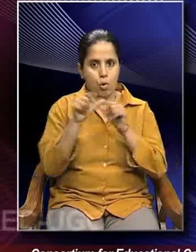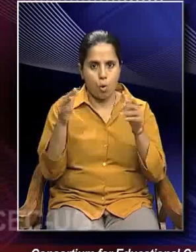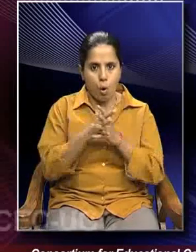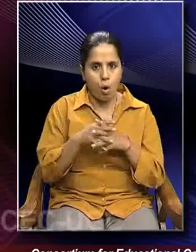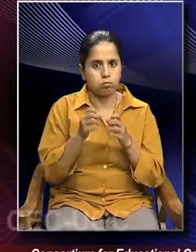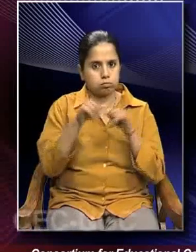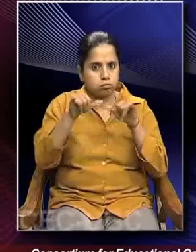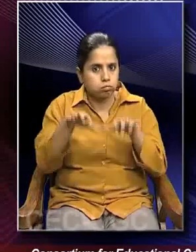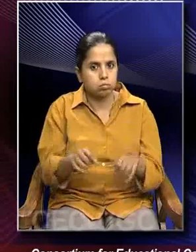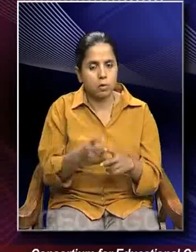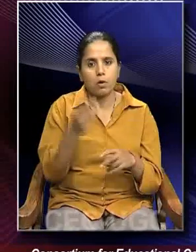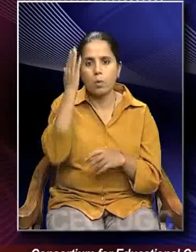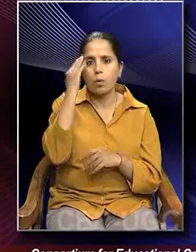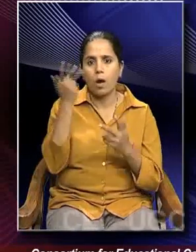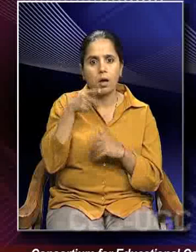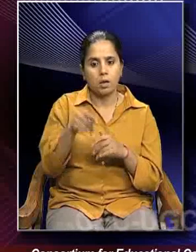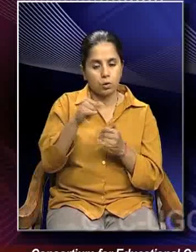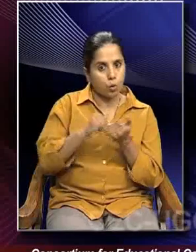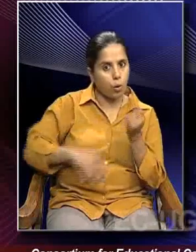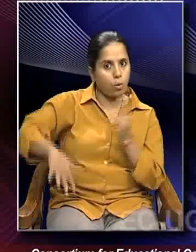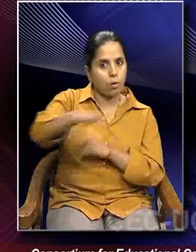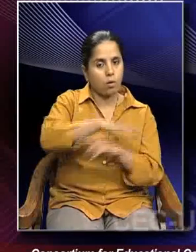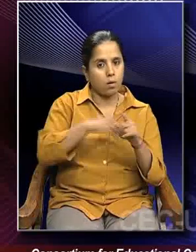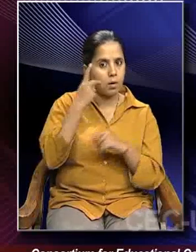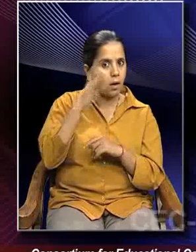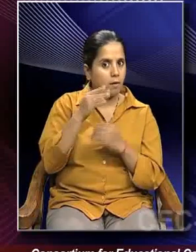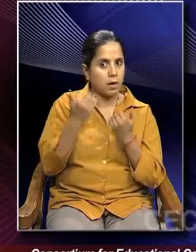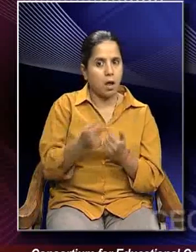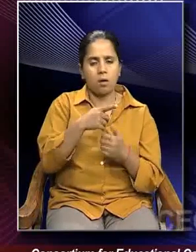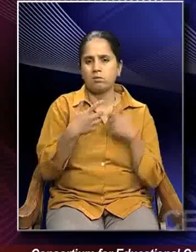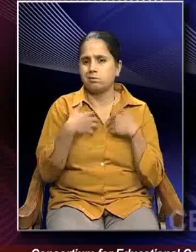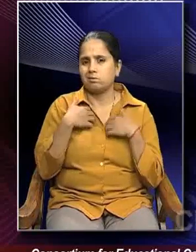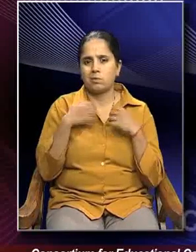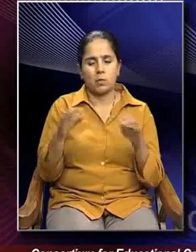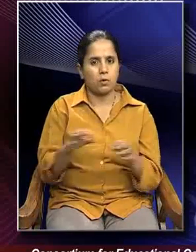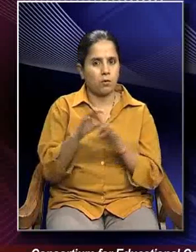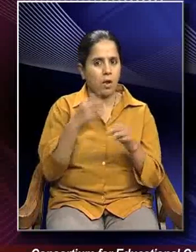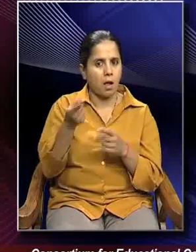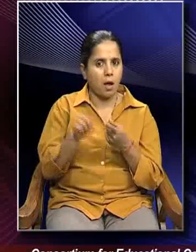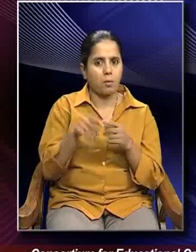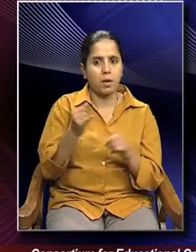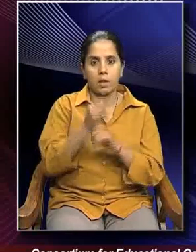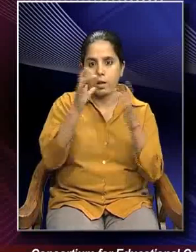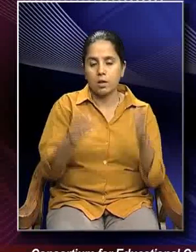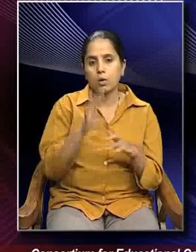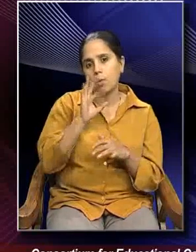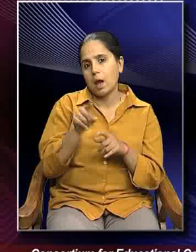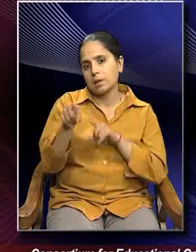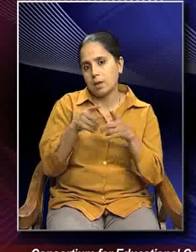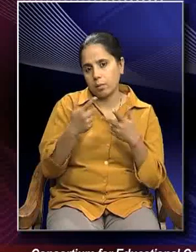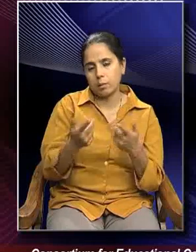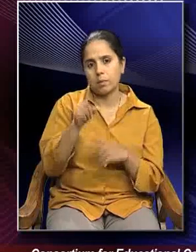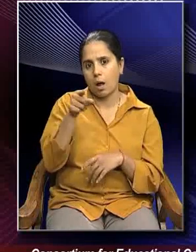science. Why? Because the sociologists are not interested in the institution per se,